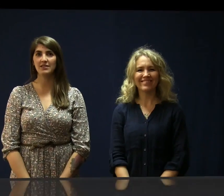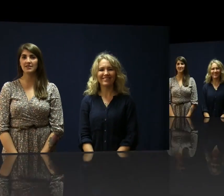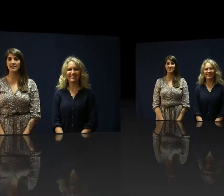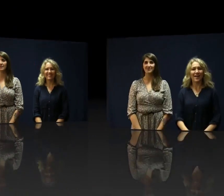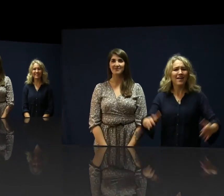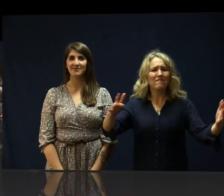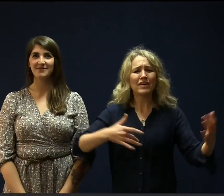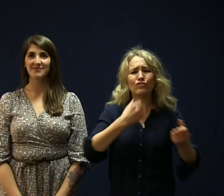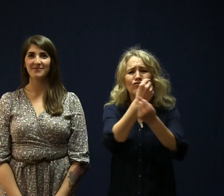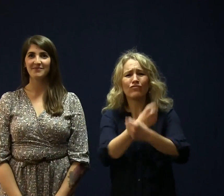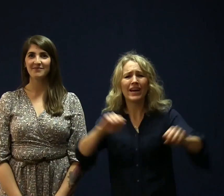plans.